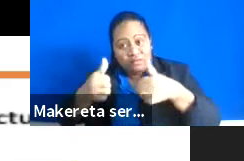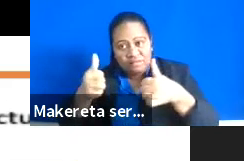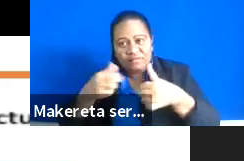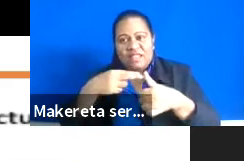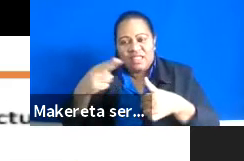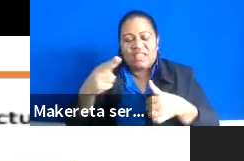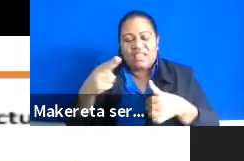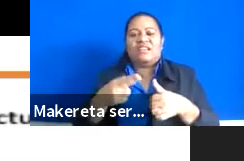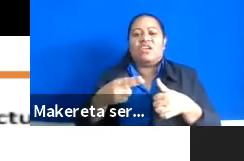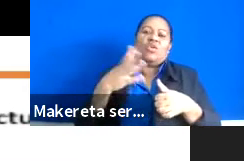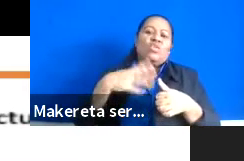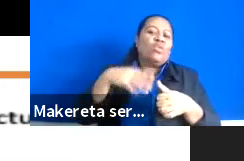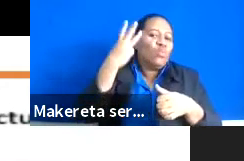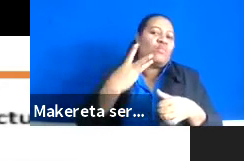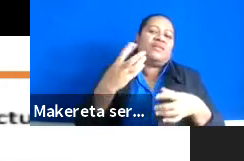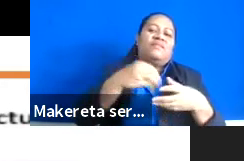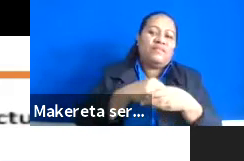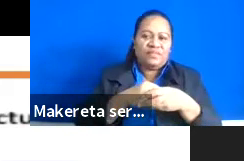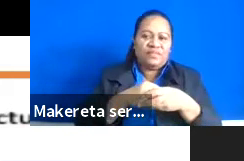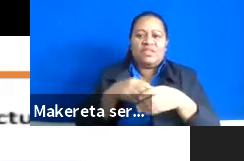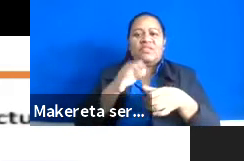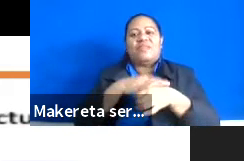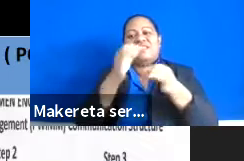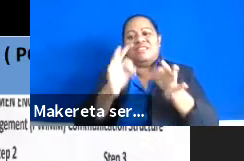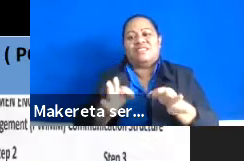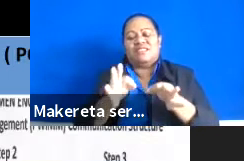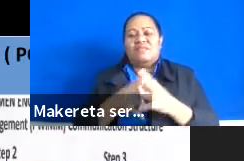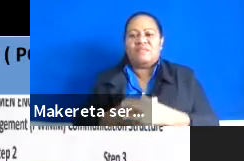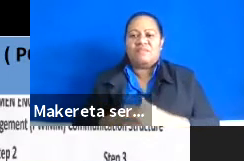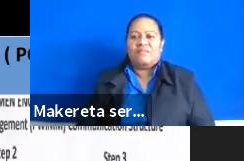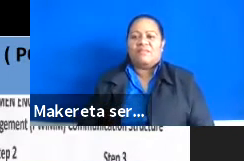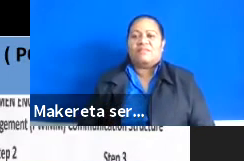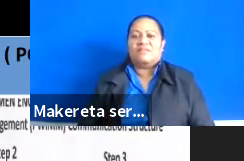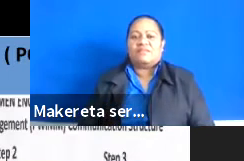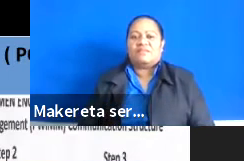can see on the screen. As on next screen, next slide.